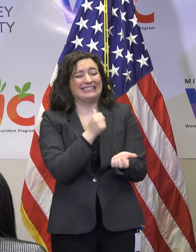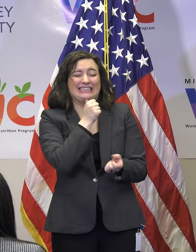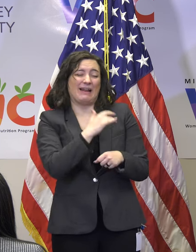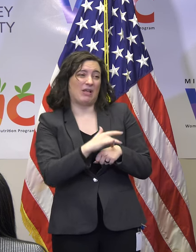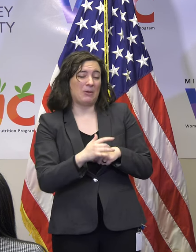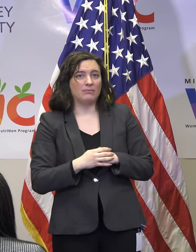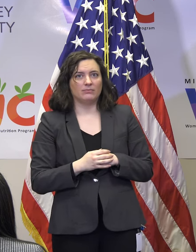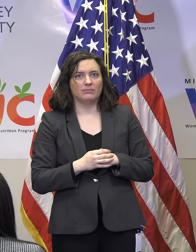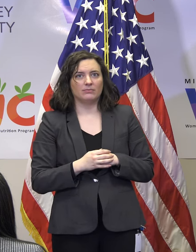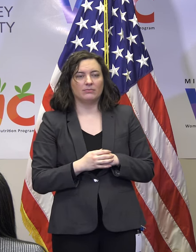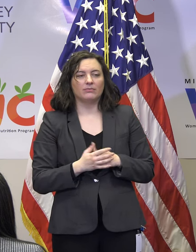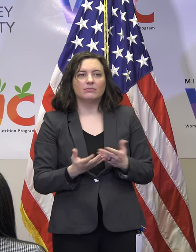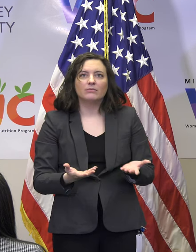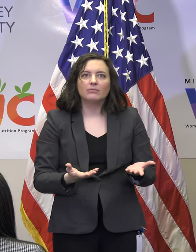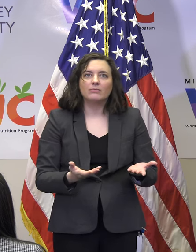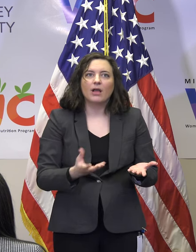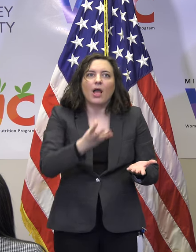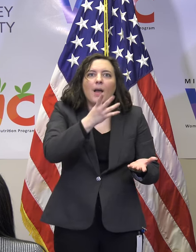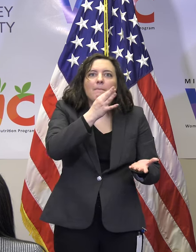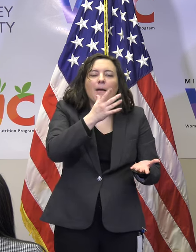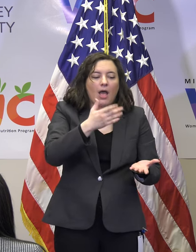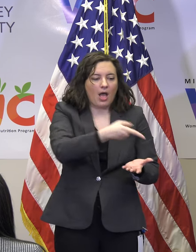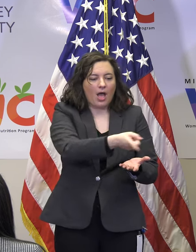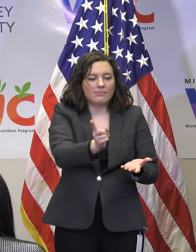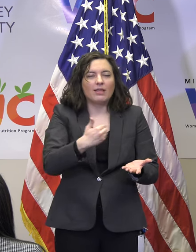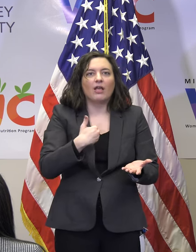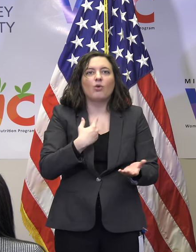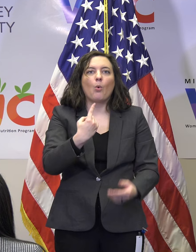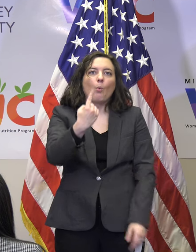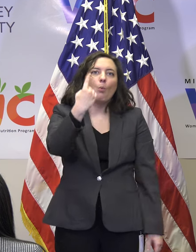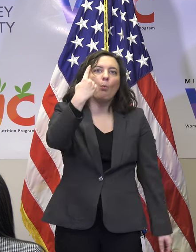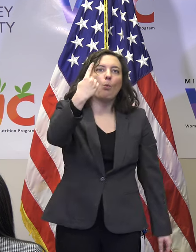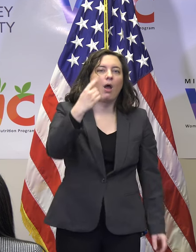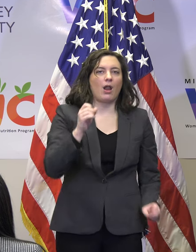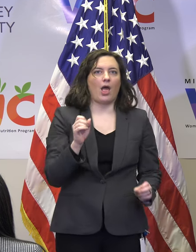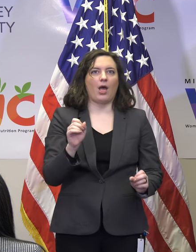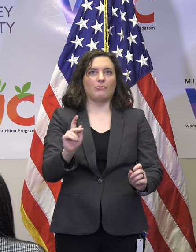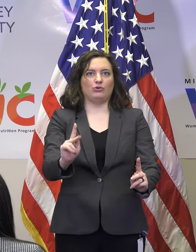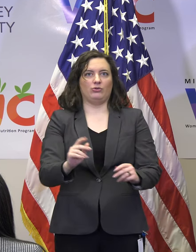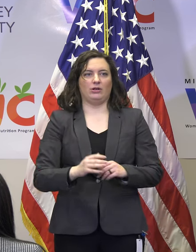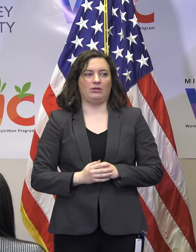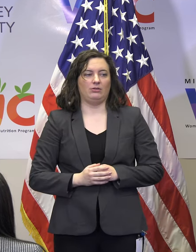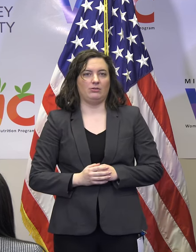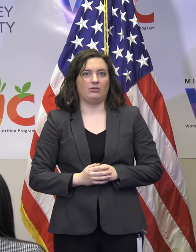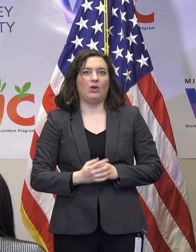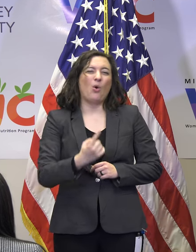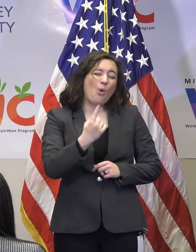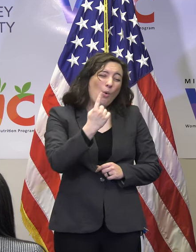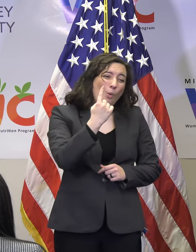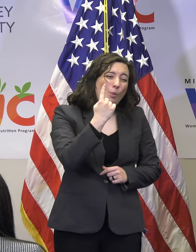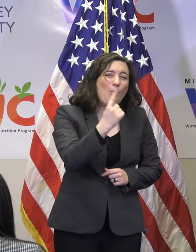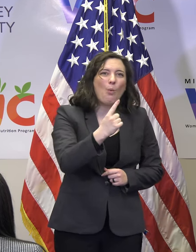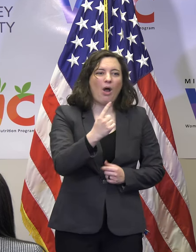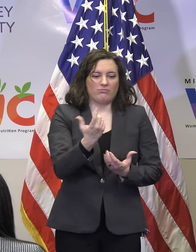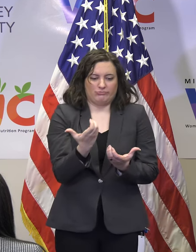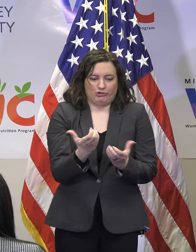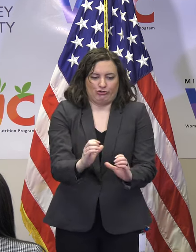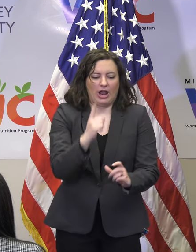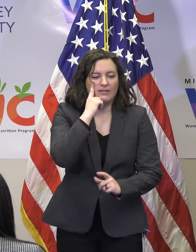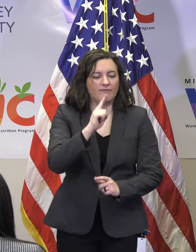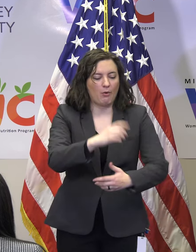young moms, one opportunity to make that introduction, to get them comfortable. And make no